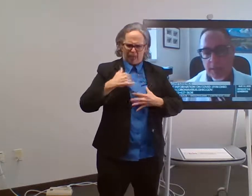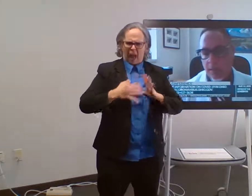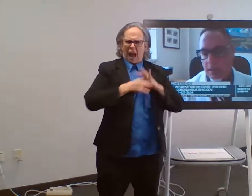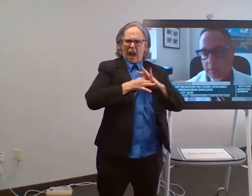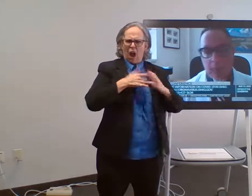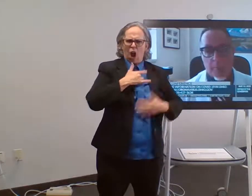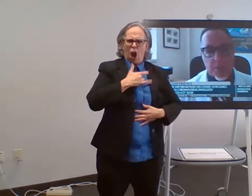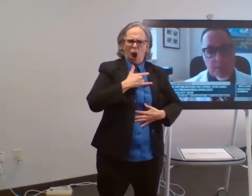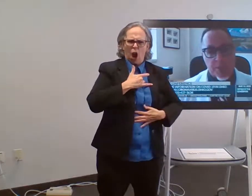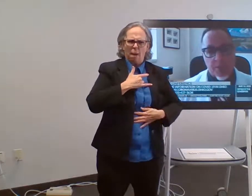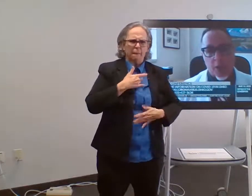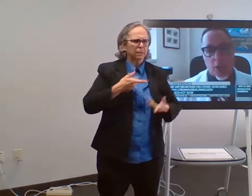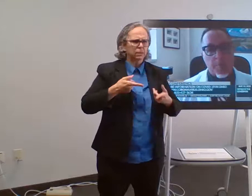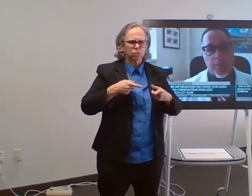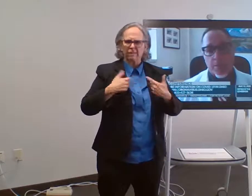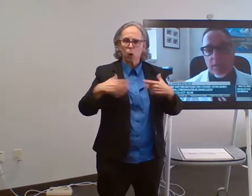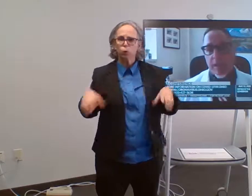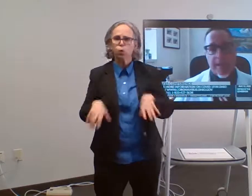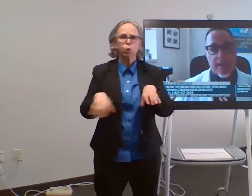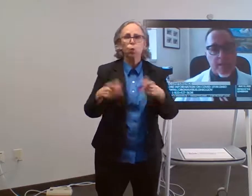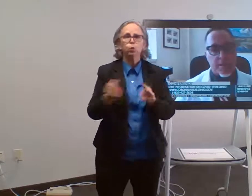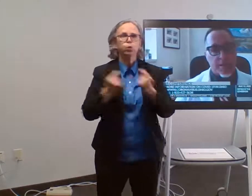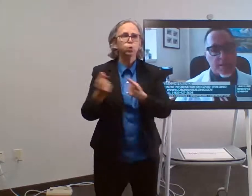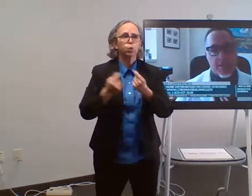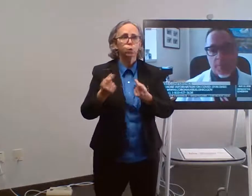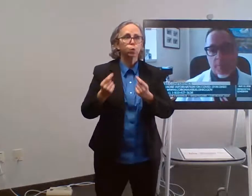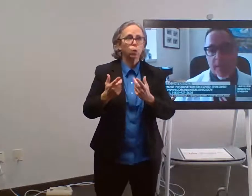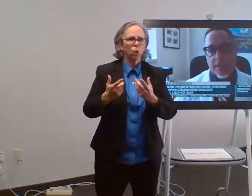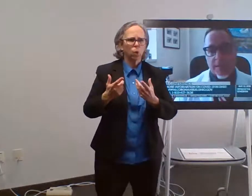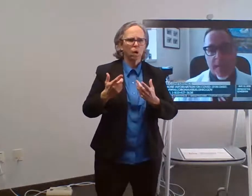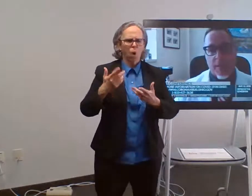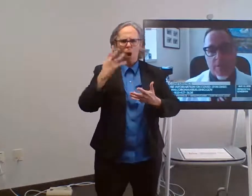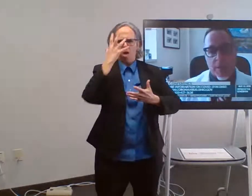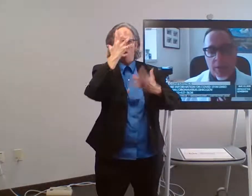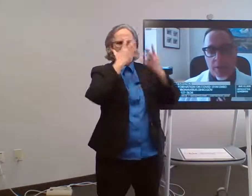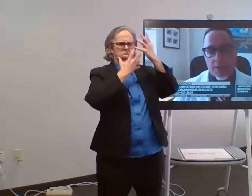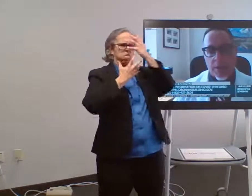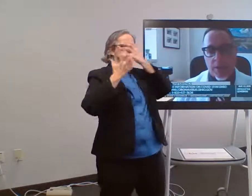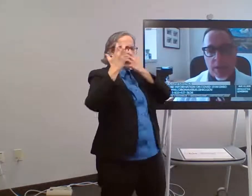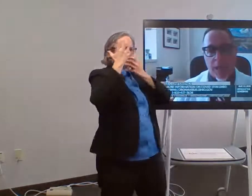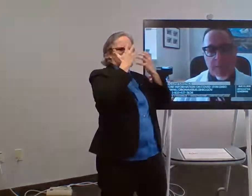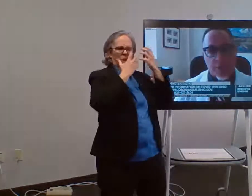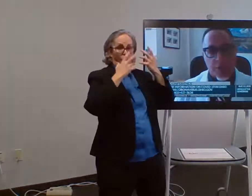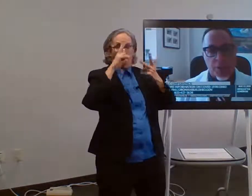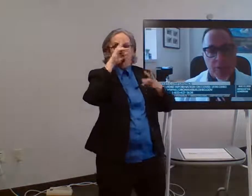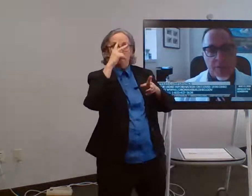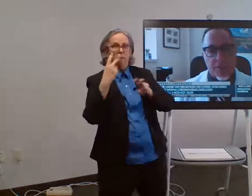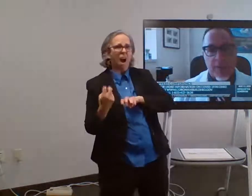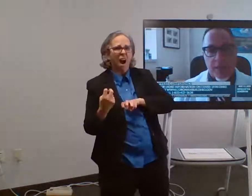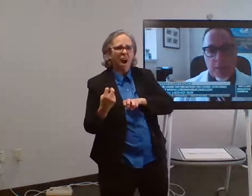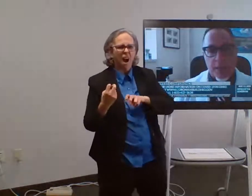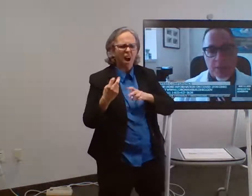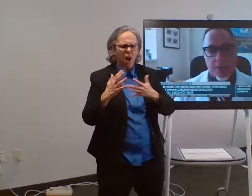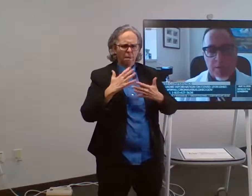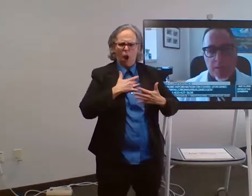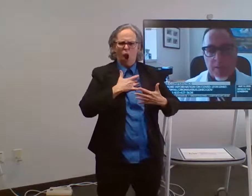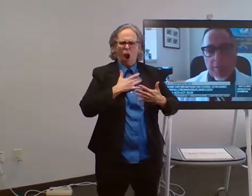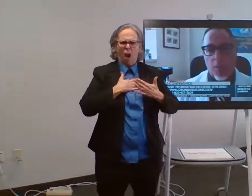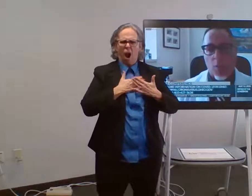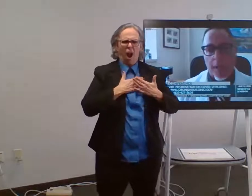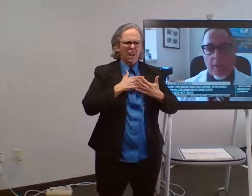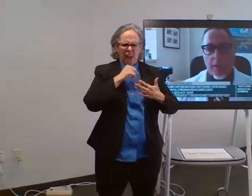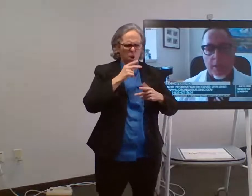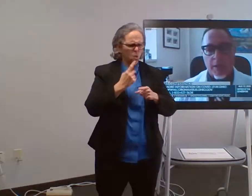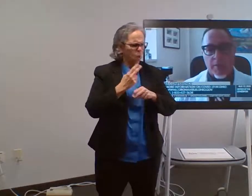activity, palpitations, funny heartbeats, lightheadedness, dizziness, or passing out, obviously you should have some evaluation. So